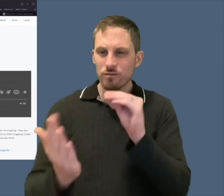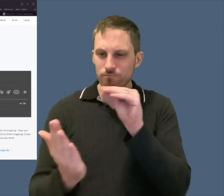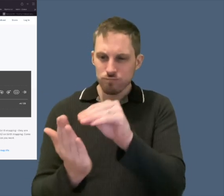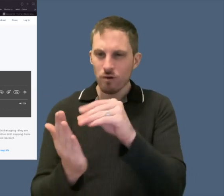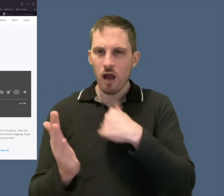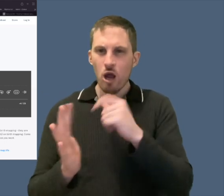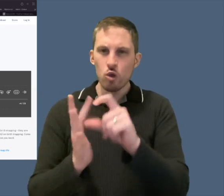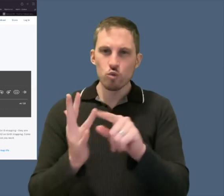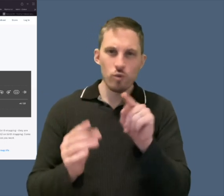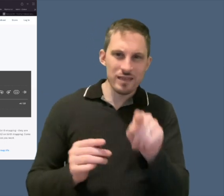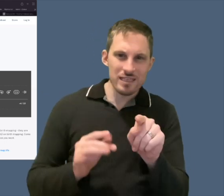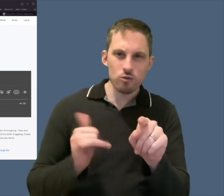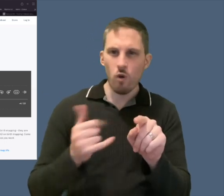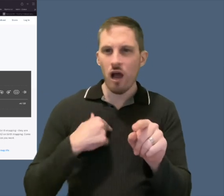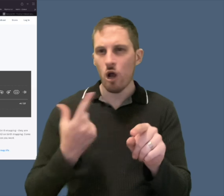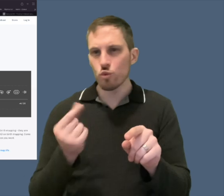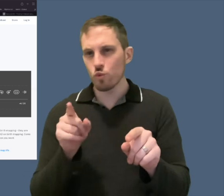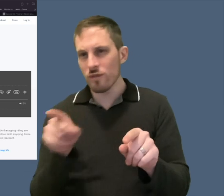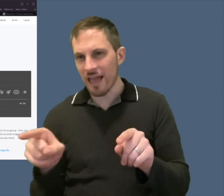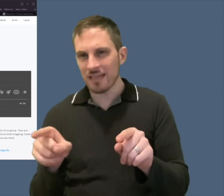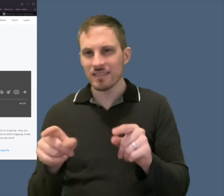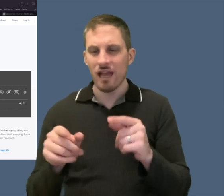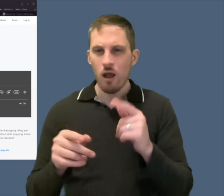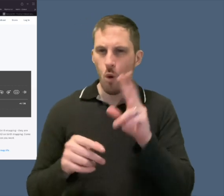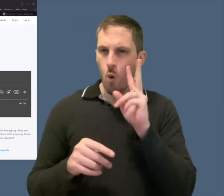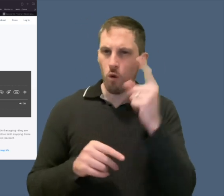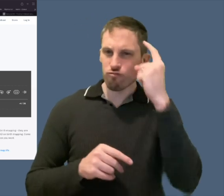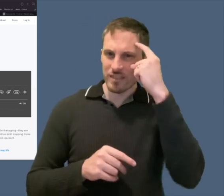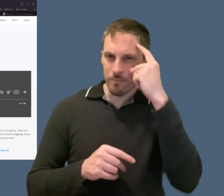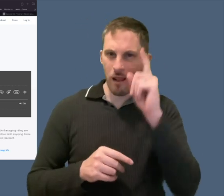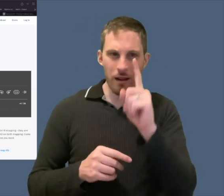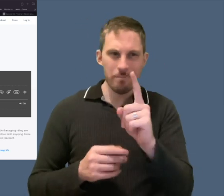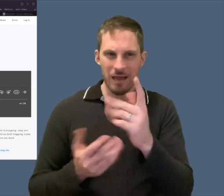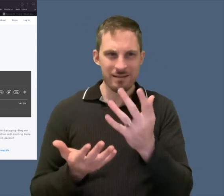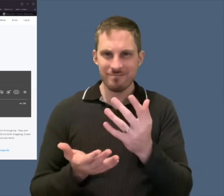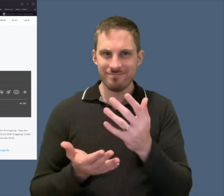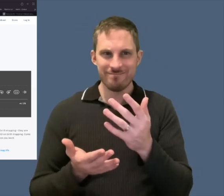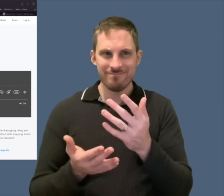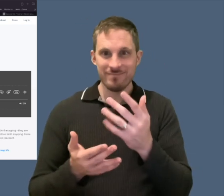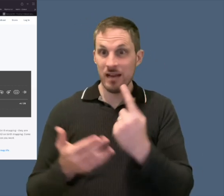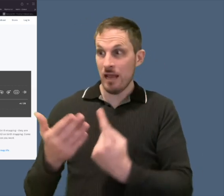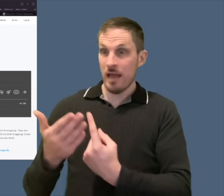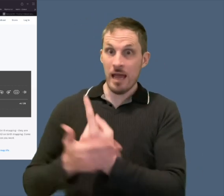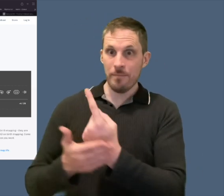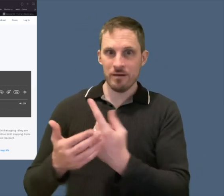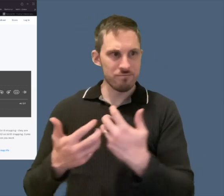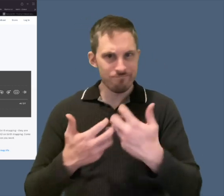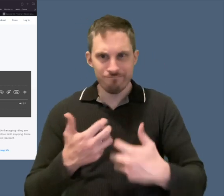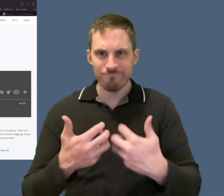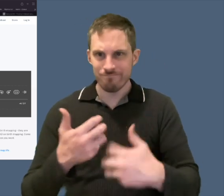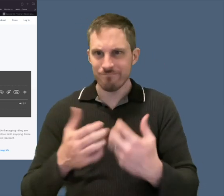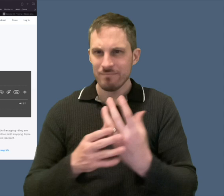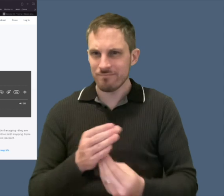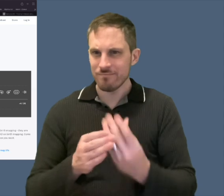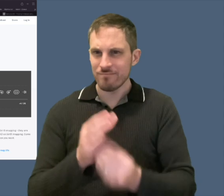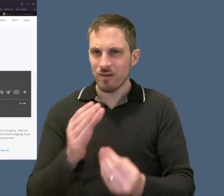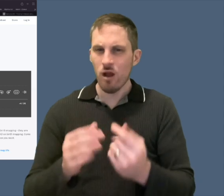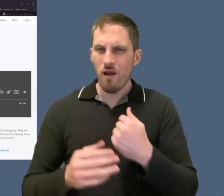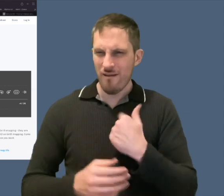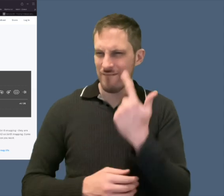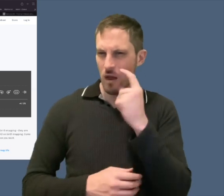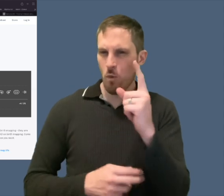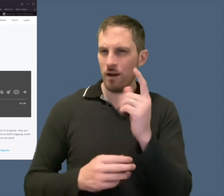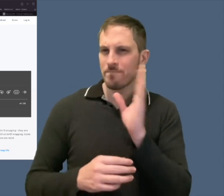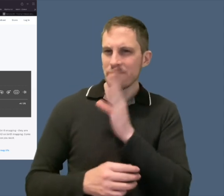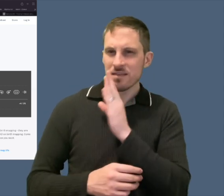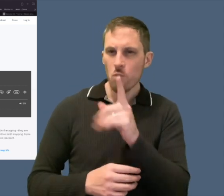not? It seemed pretty reasonable, but they were falling short. And the thing that I realized was missing was the questions.